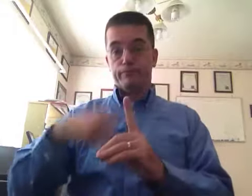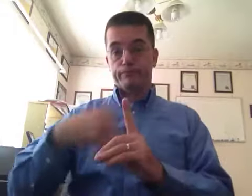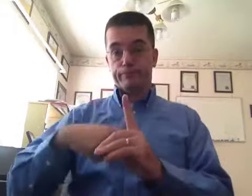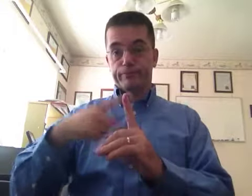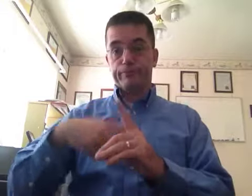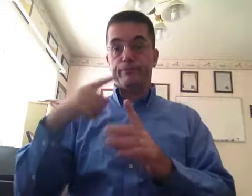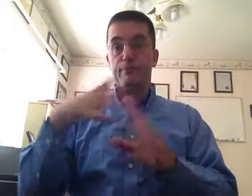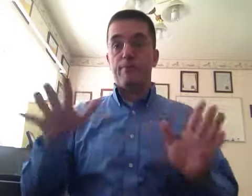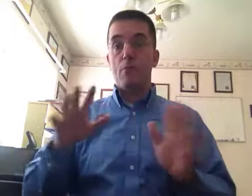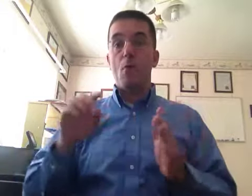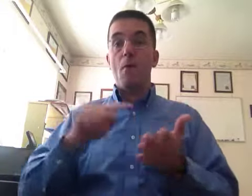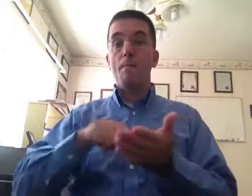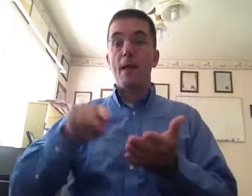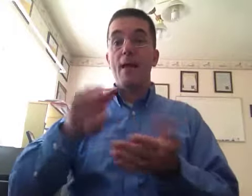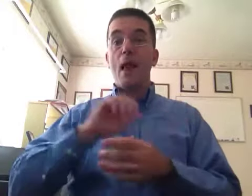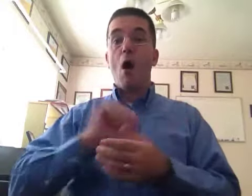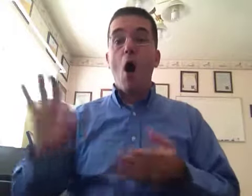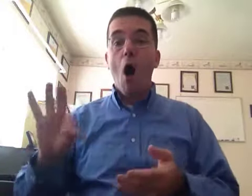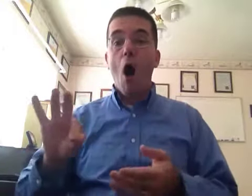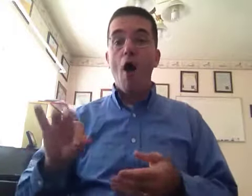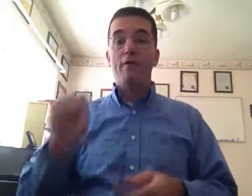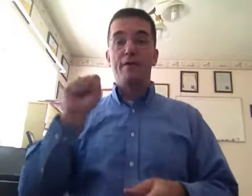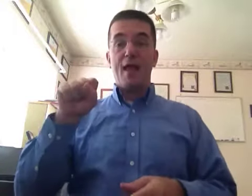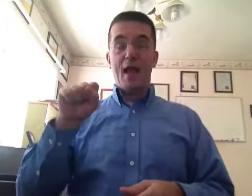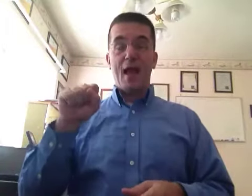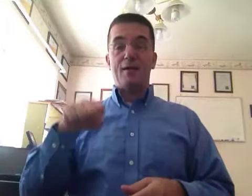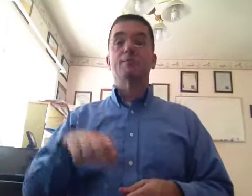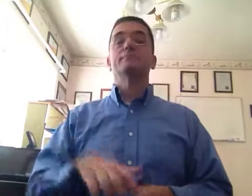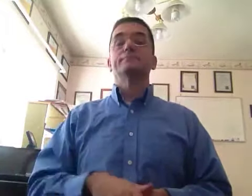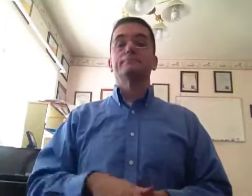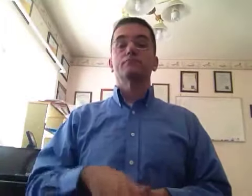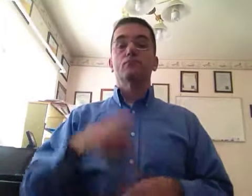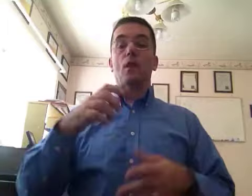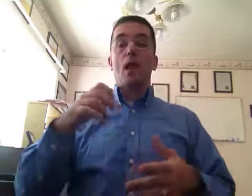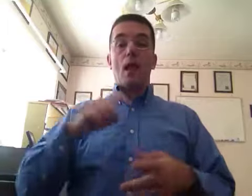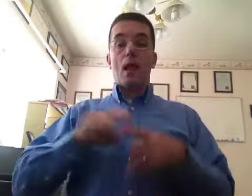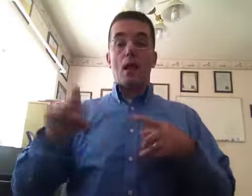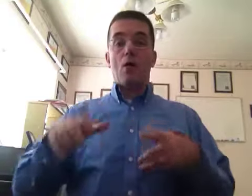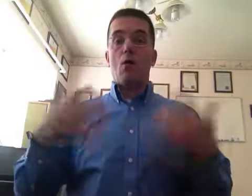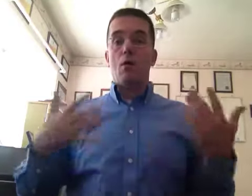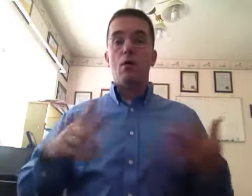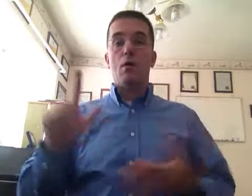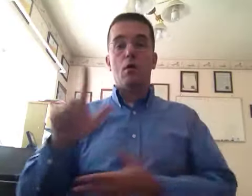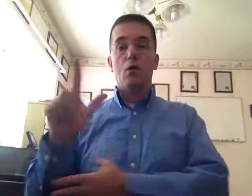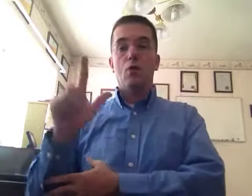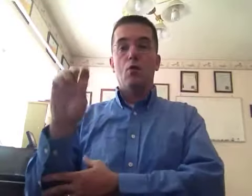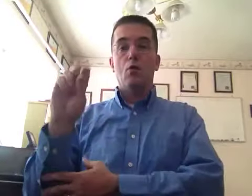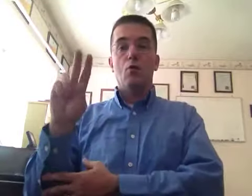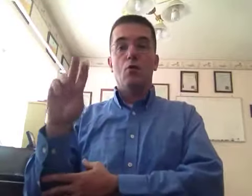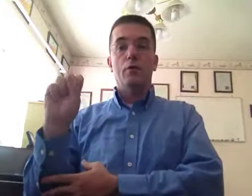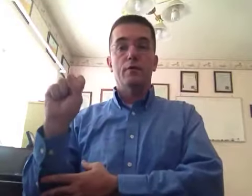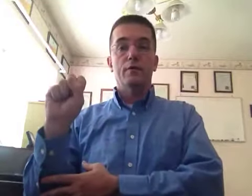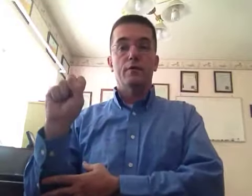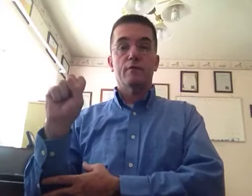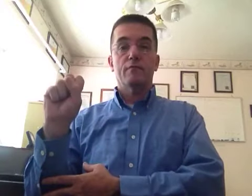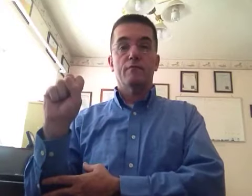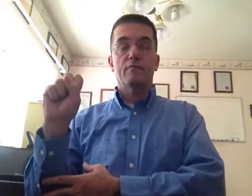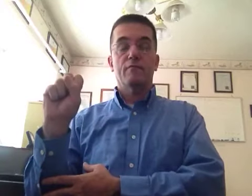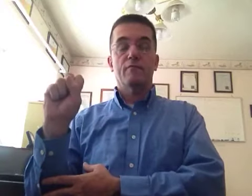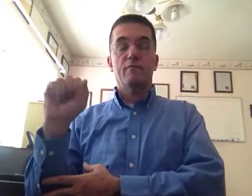to answer them as a part of the show today. Starting off this hour is Louisville, Kentucky. John is with us. Hi, John. How are you? Hey, Dave.